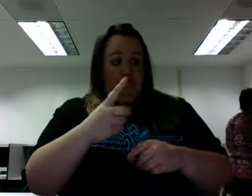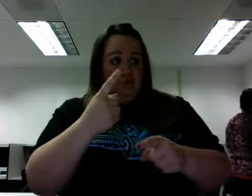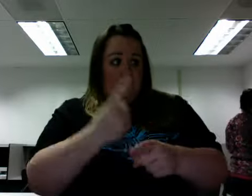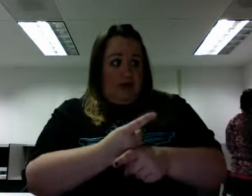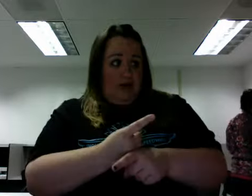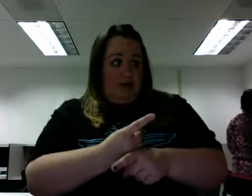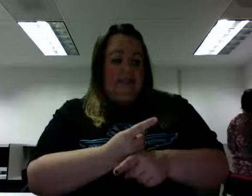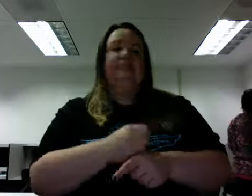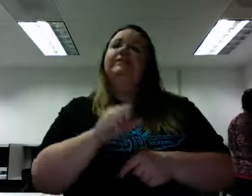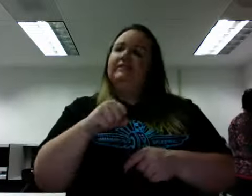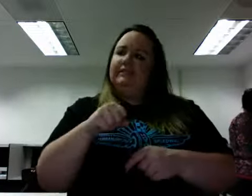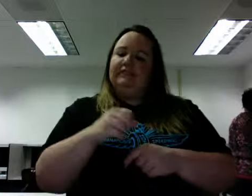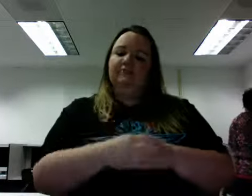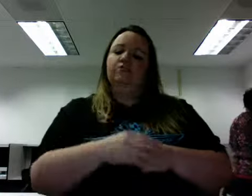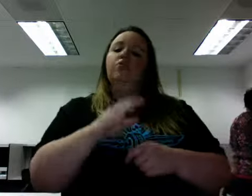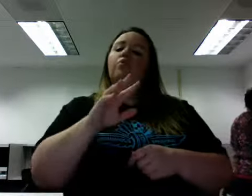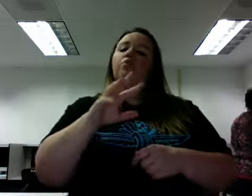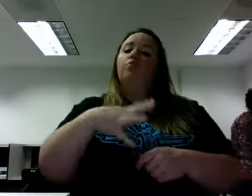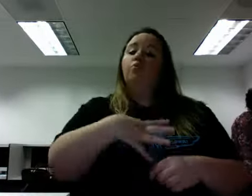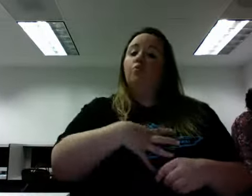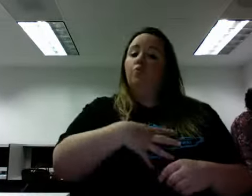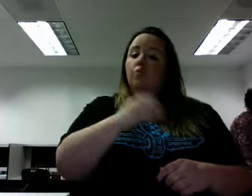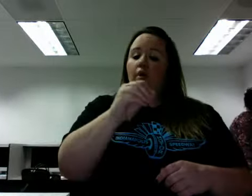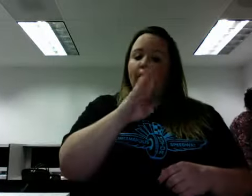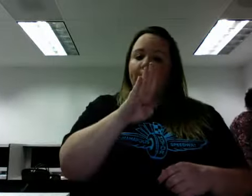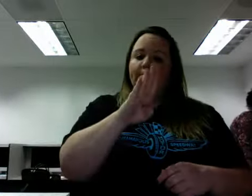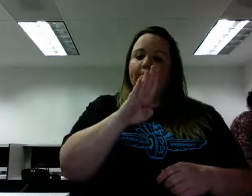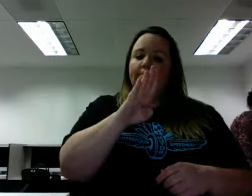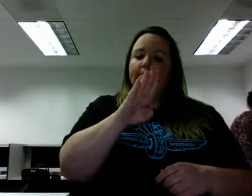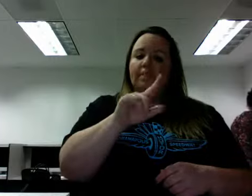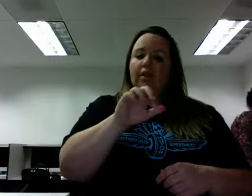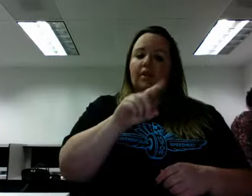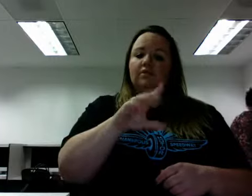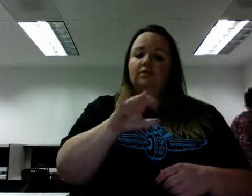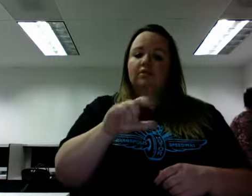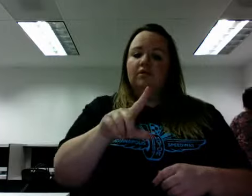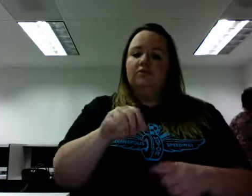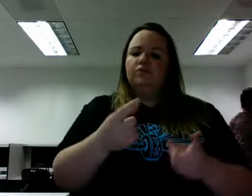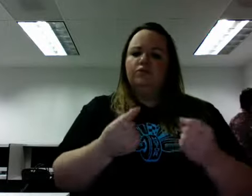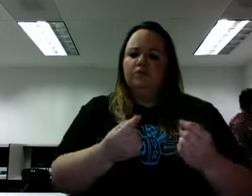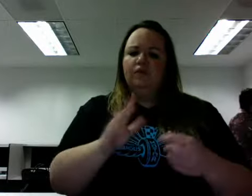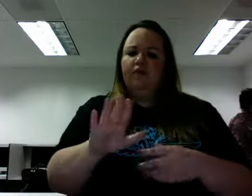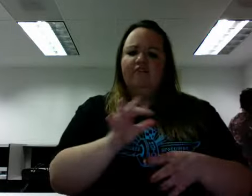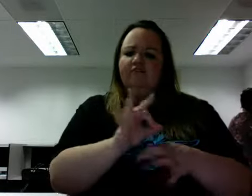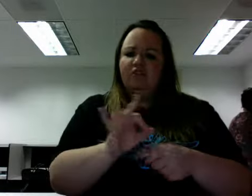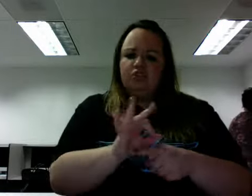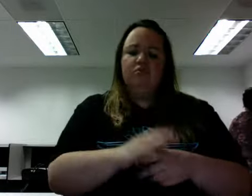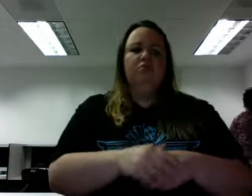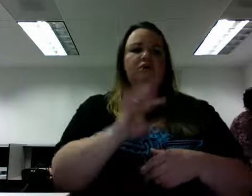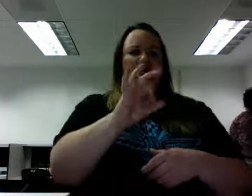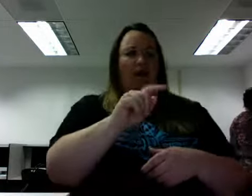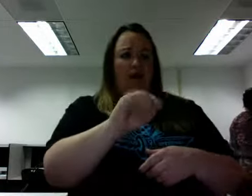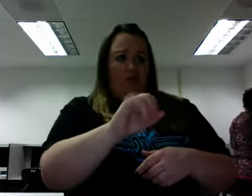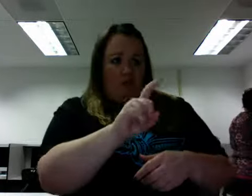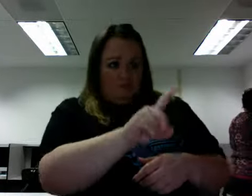do white blood cells do for us? What do white blood cells do? Yeah, go ahead. Help clear out your body of